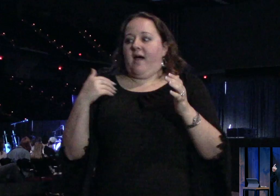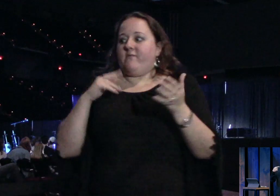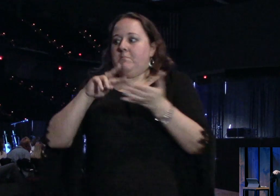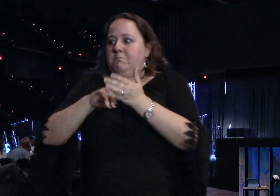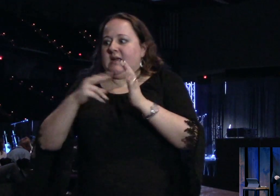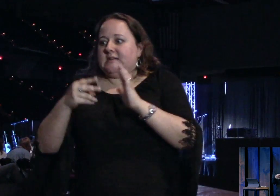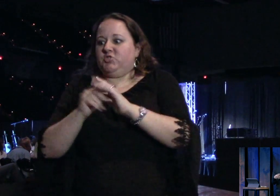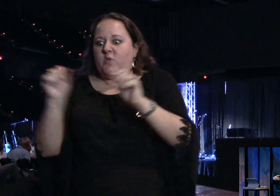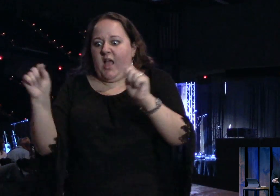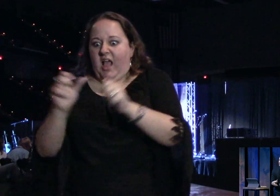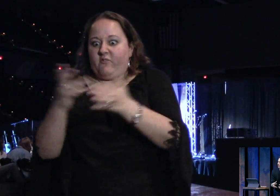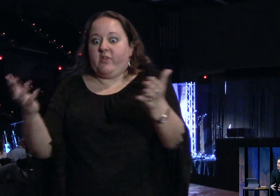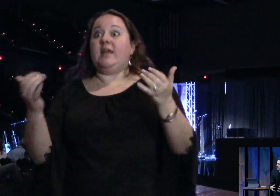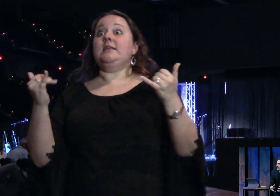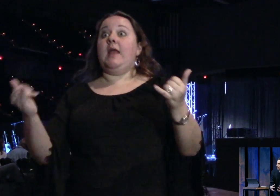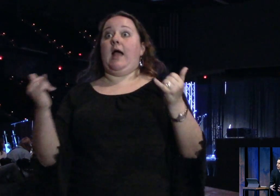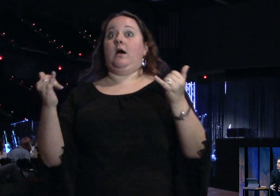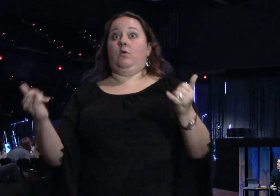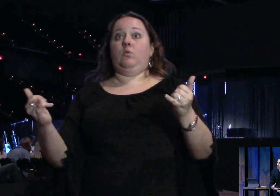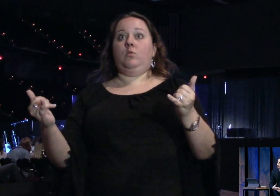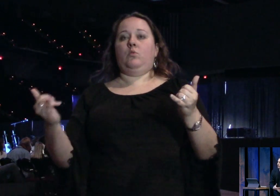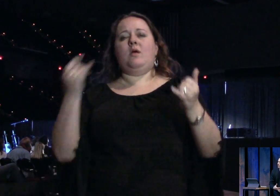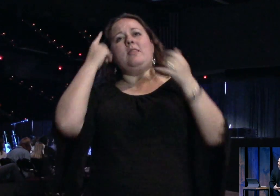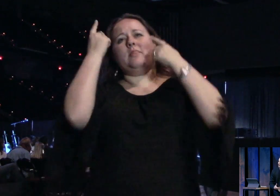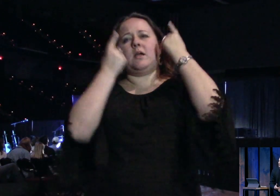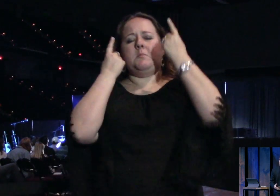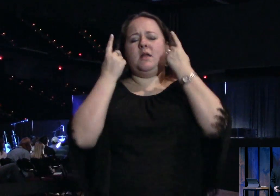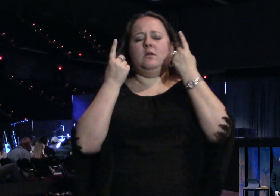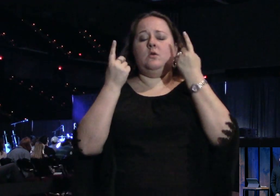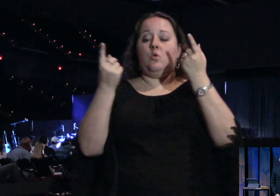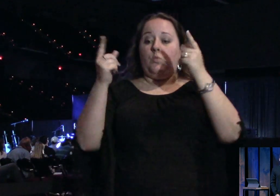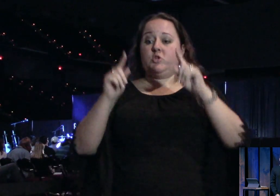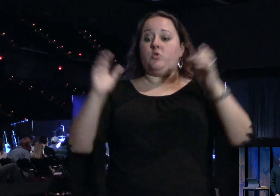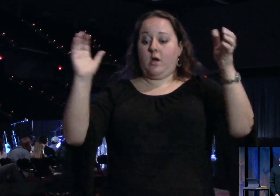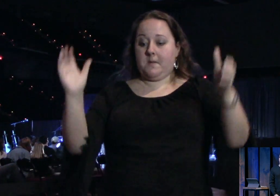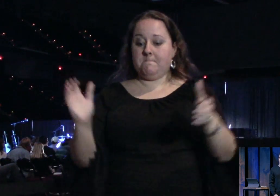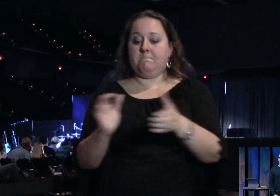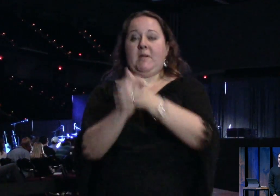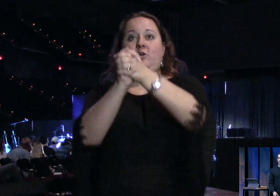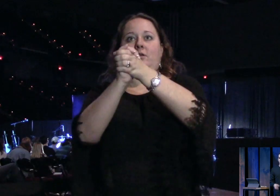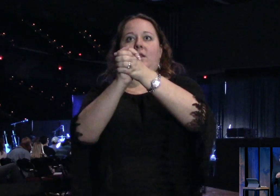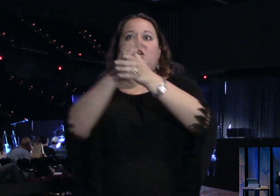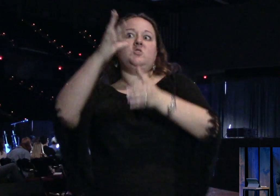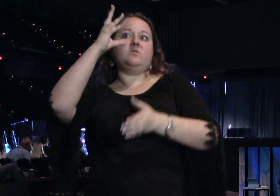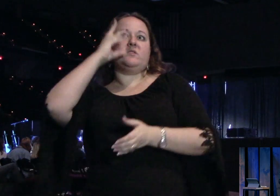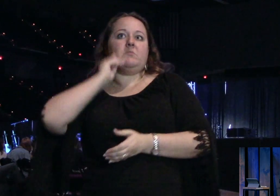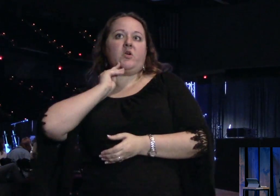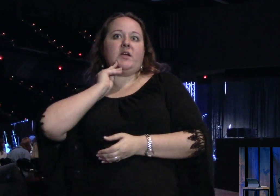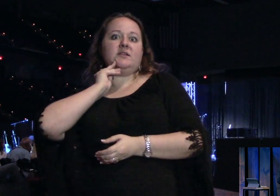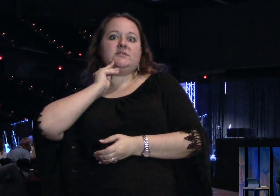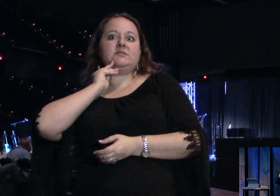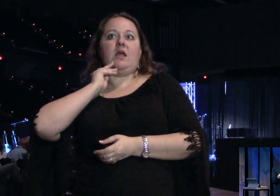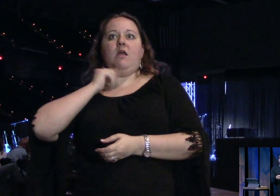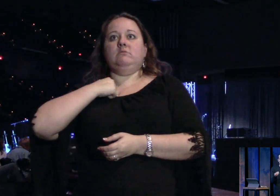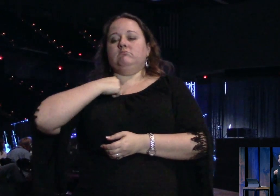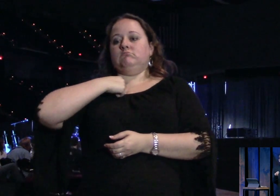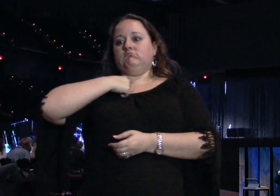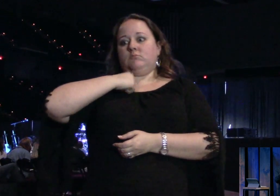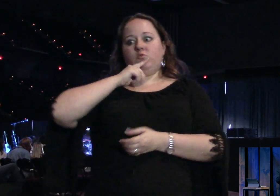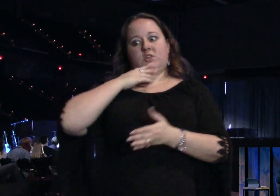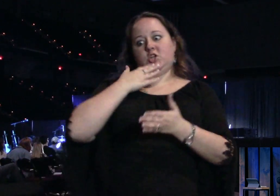it brings meaning to everything now. And so think about it. When you get married and you